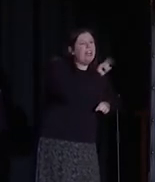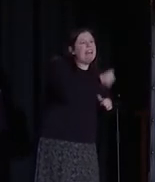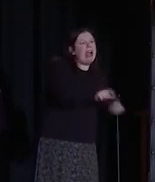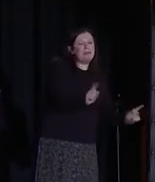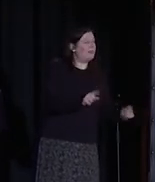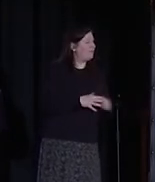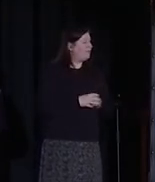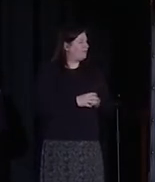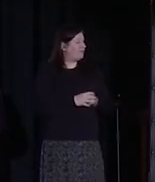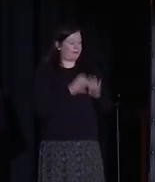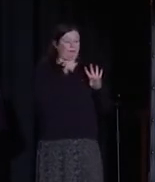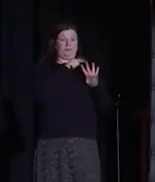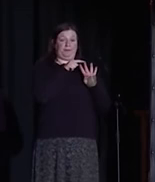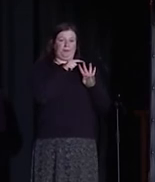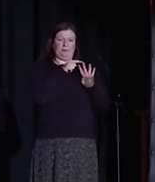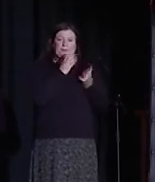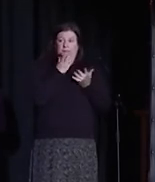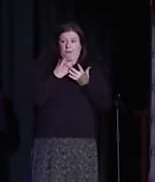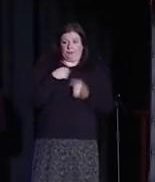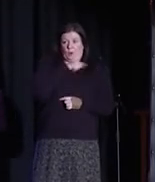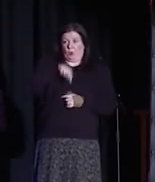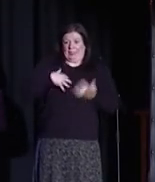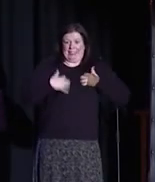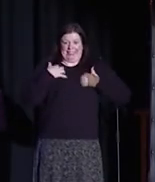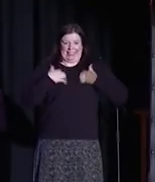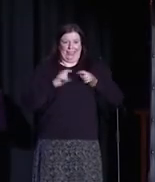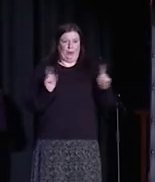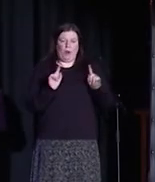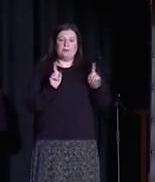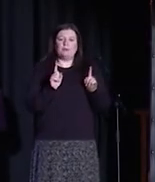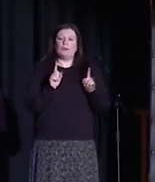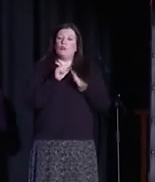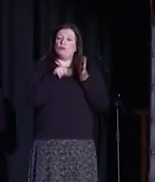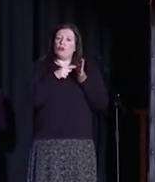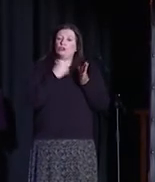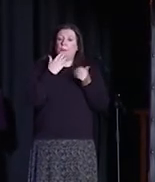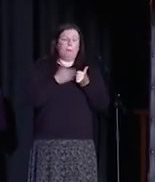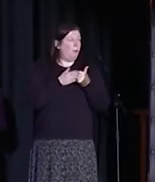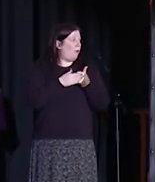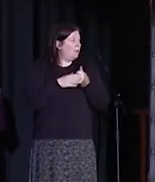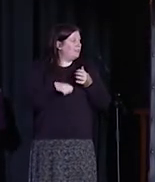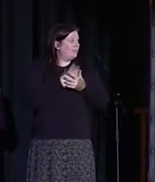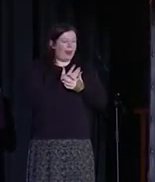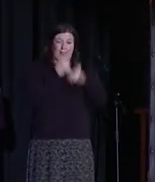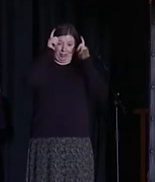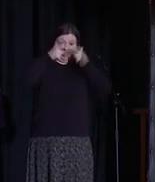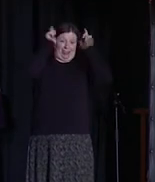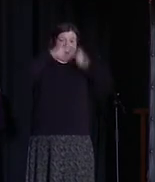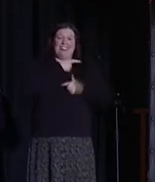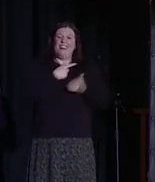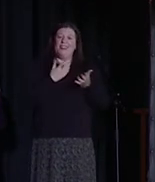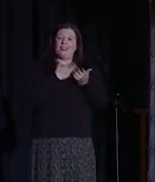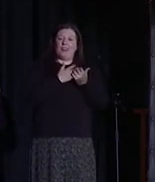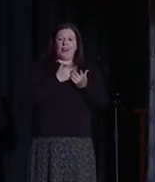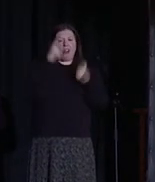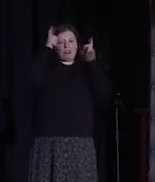So we're really excited to have the opportunity to develop the project. Sorry, that we're being upstaged. They upstaged me for the entire